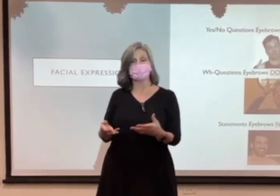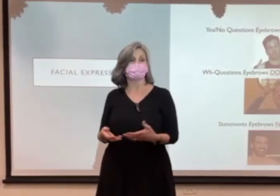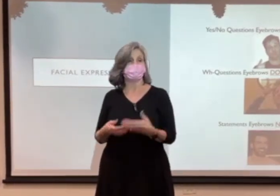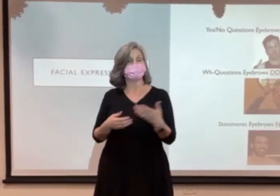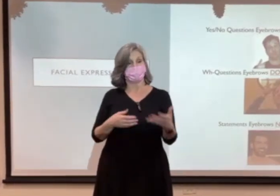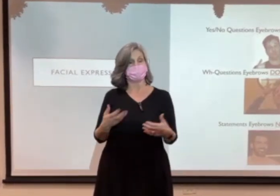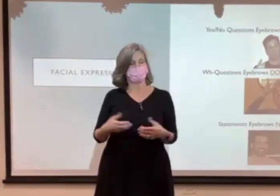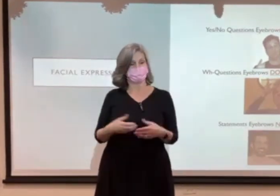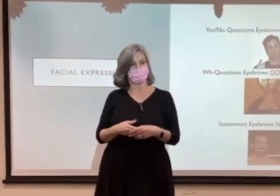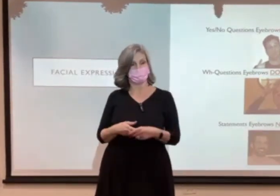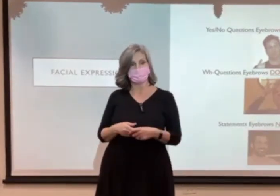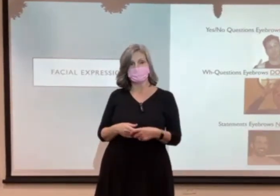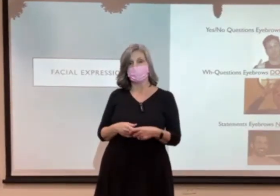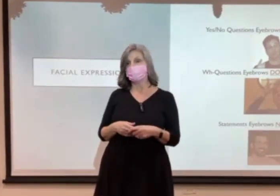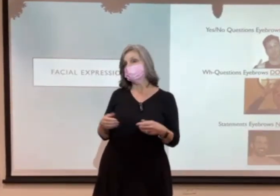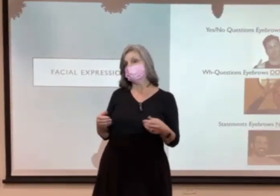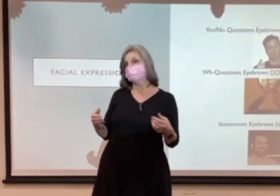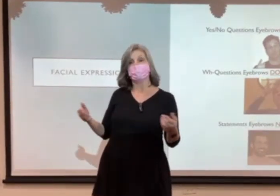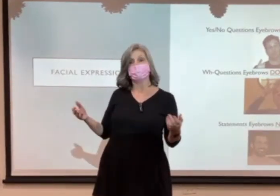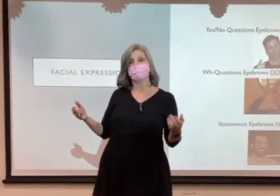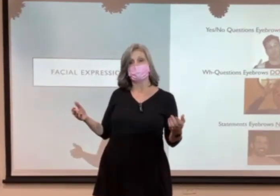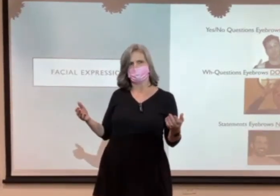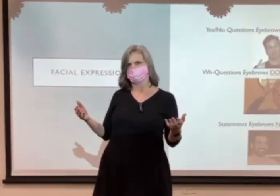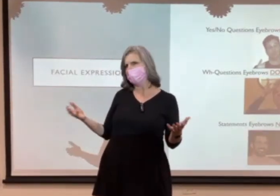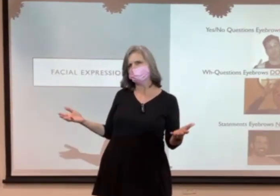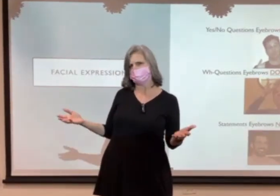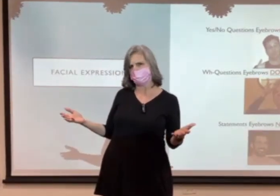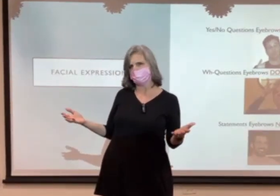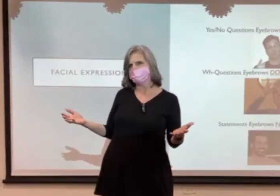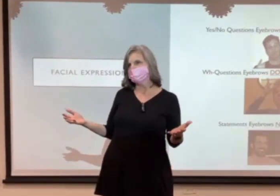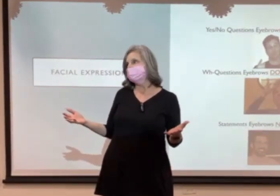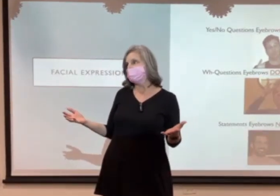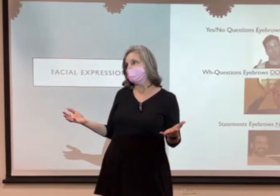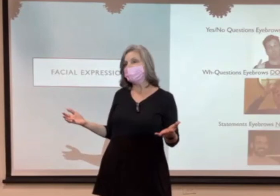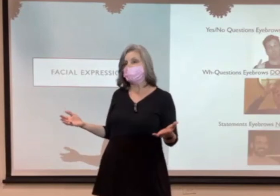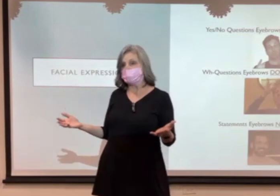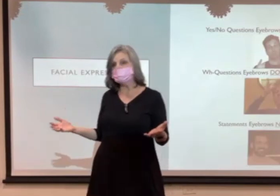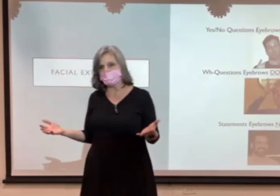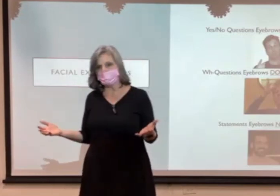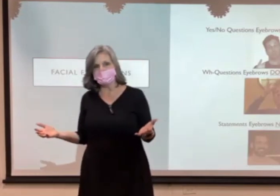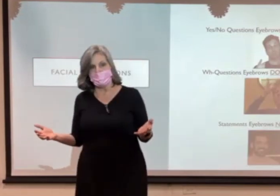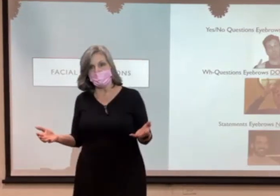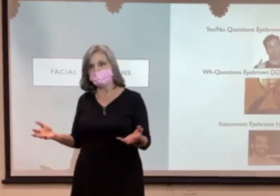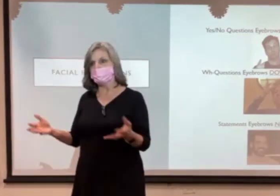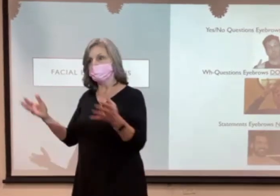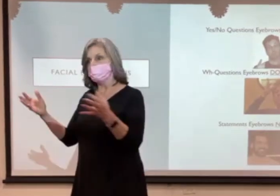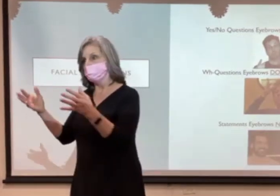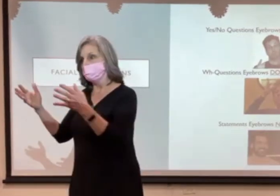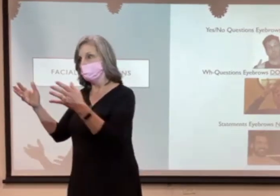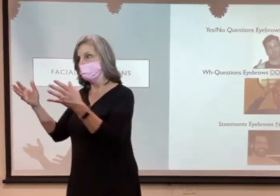the roles of the deaf people. And that seems so logical, right? But in history, they actually